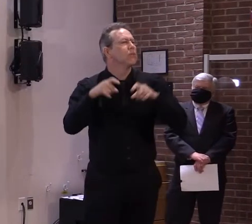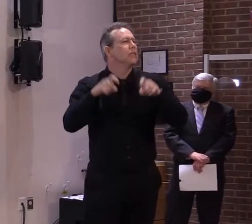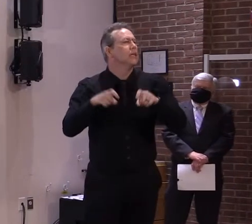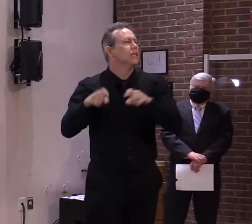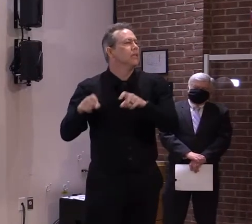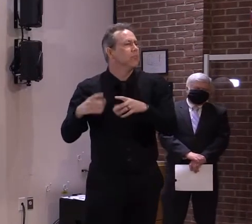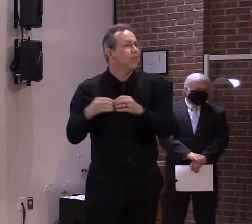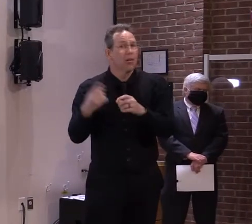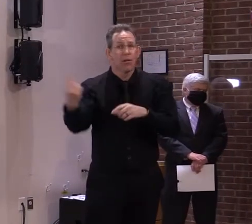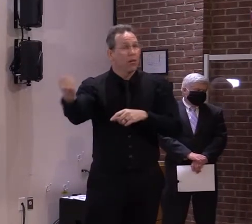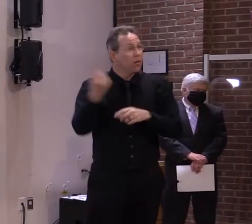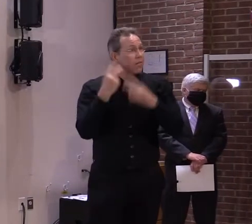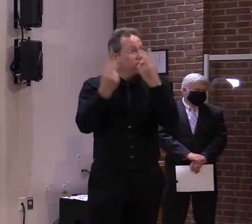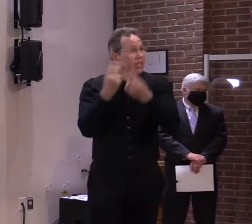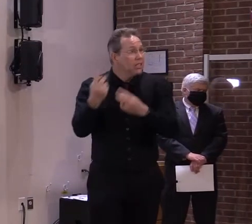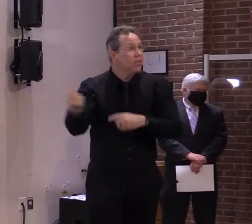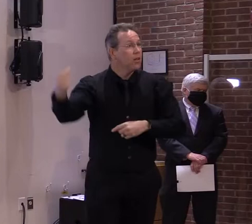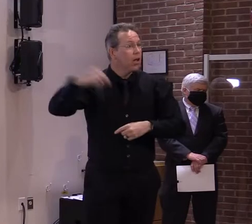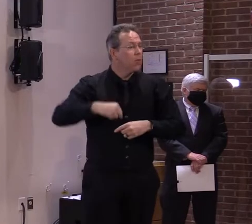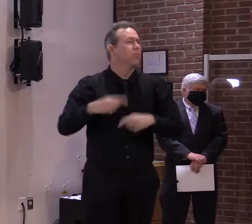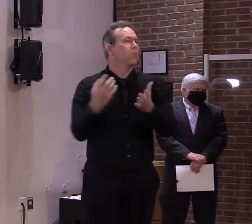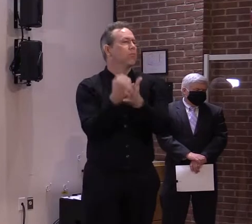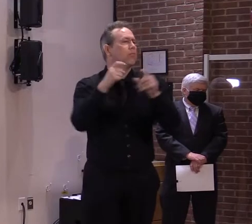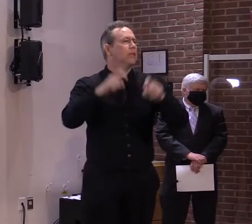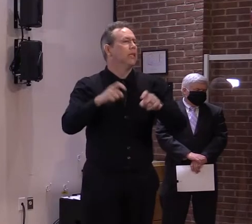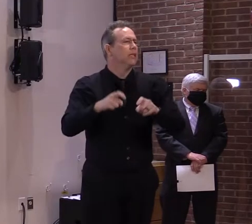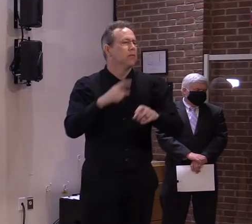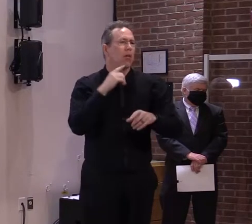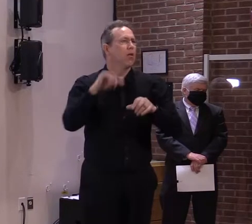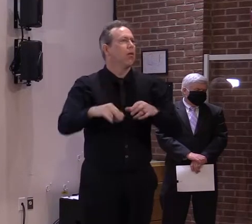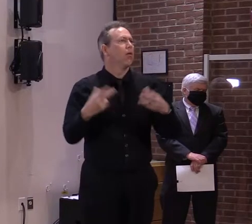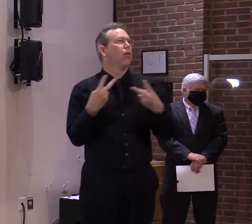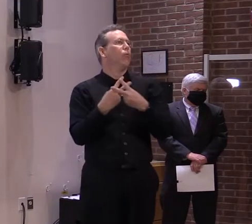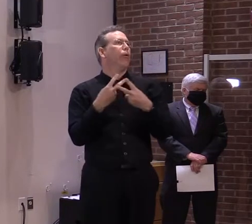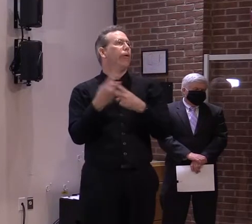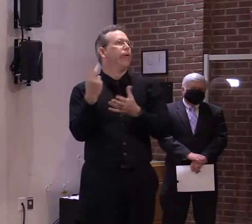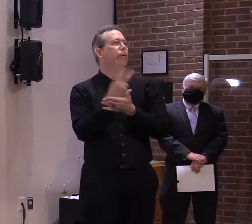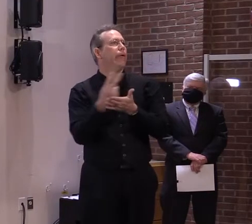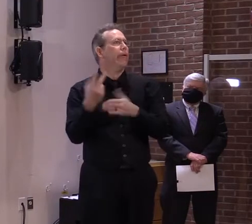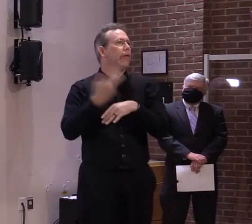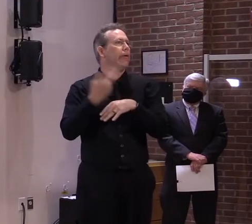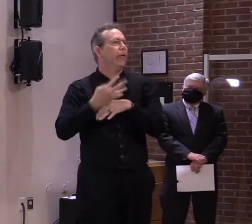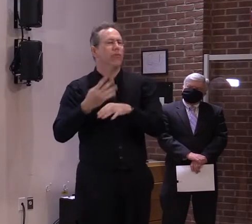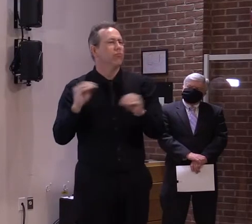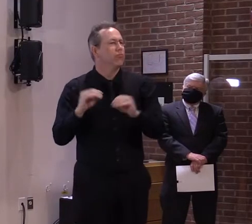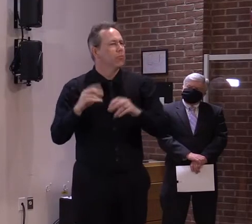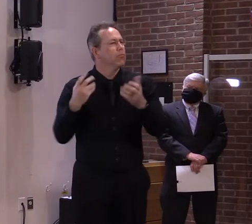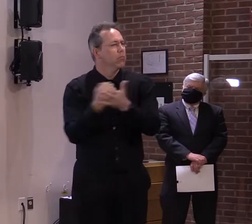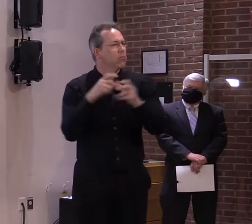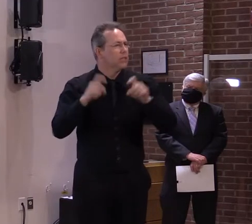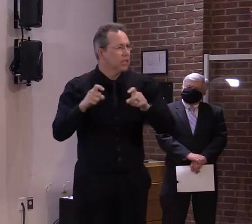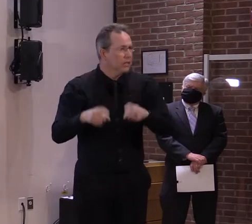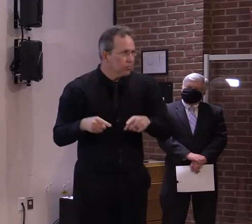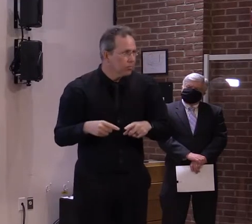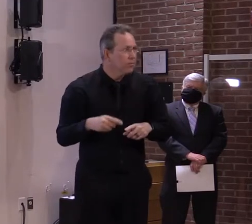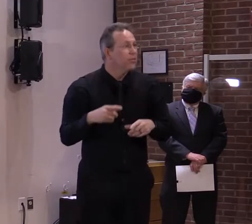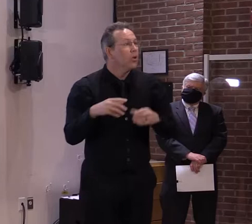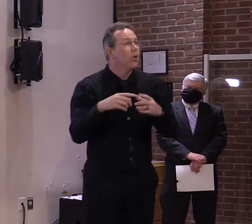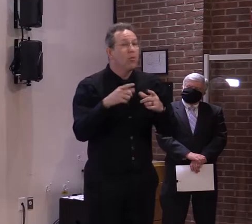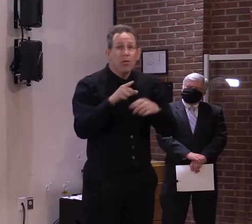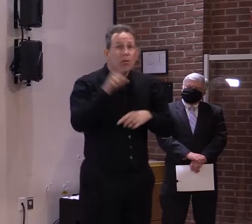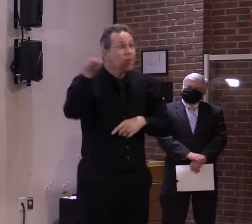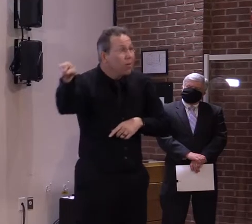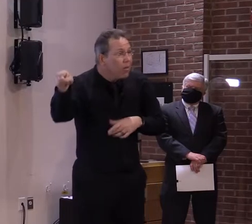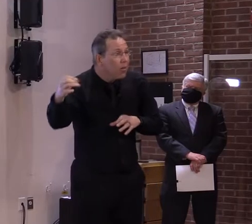requires unvaccinated Vermonters coming back to Vermont to be tested within 3 days of their return, but they no